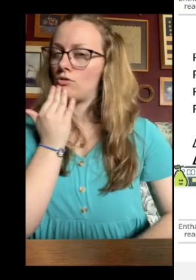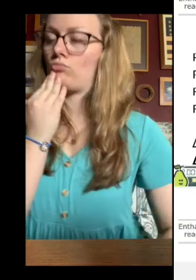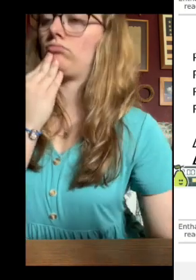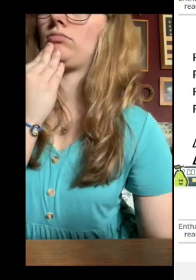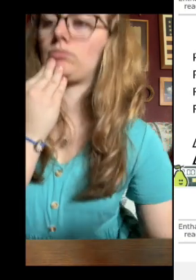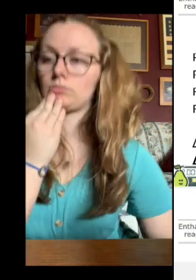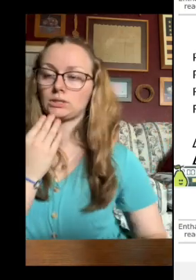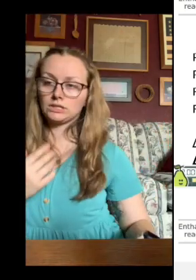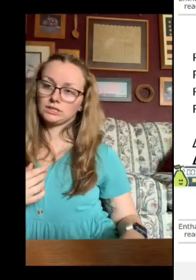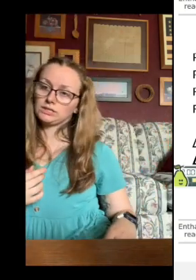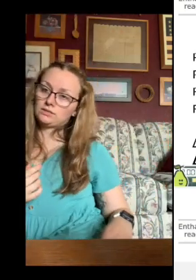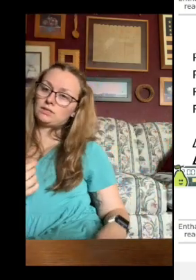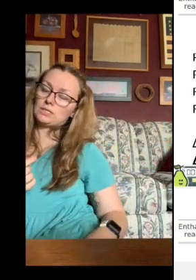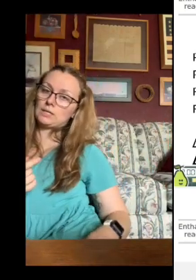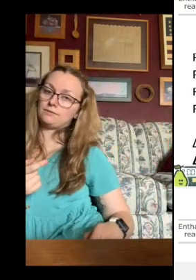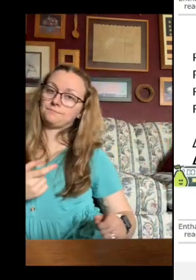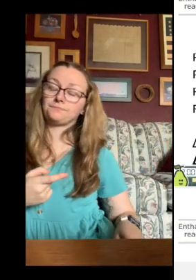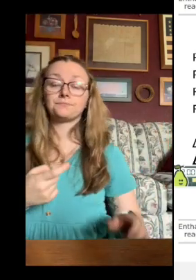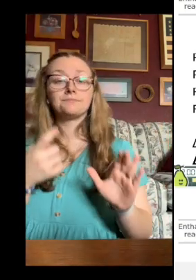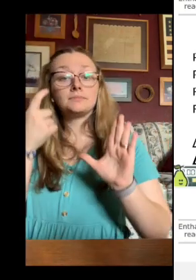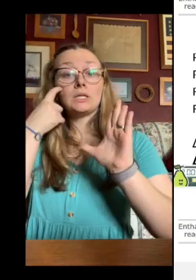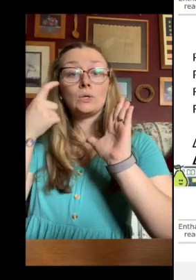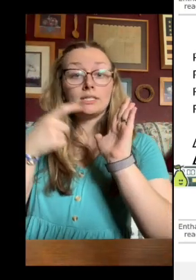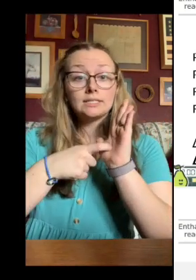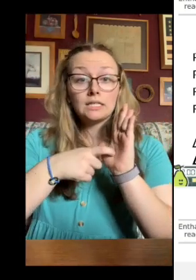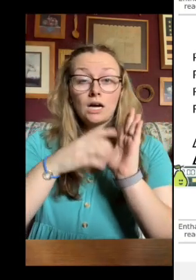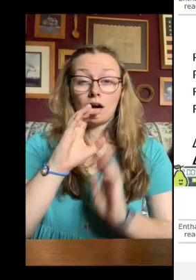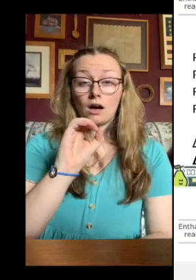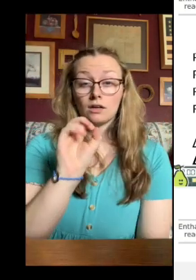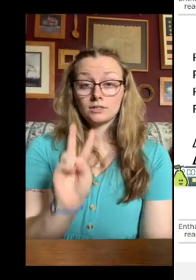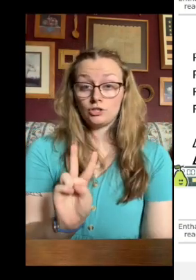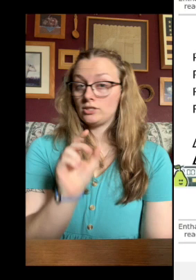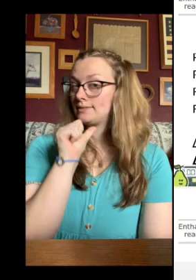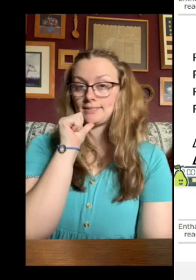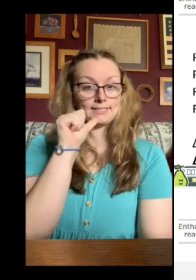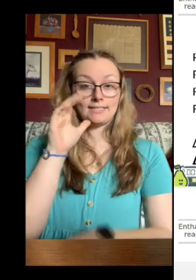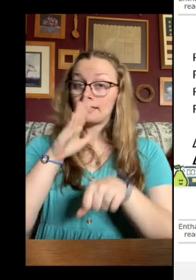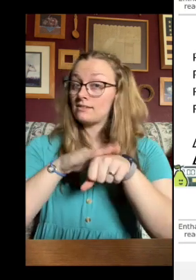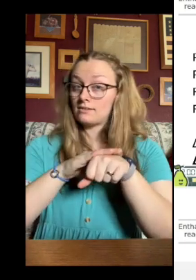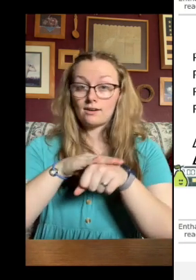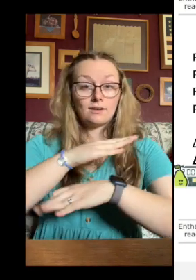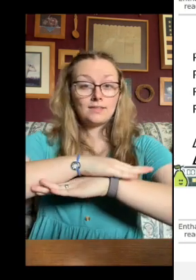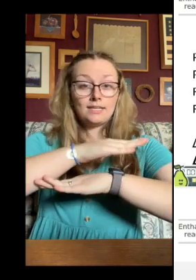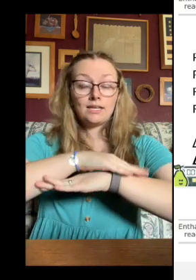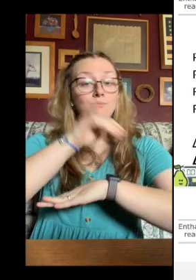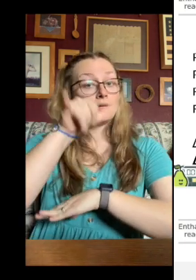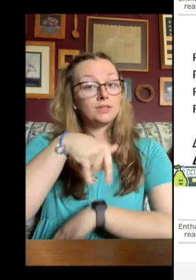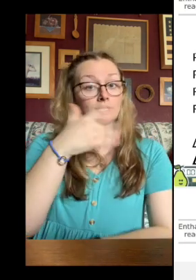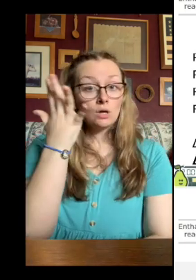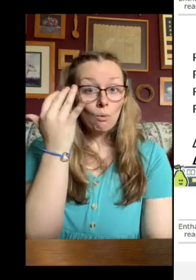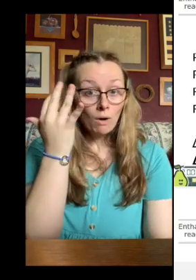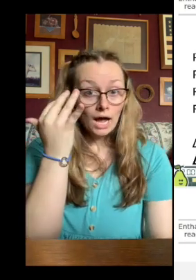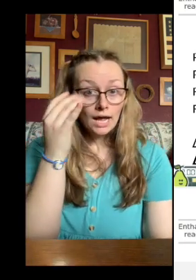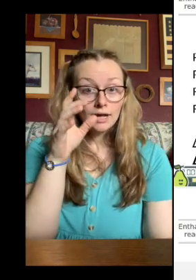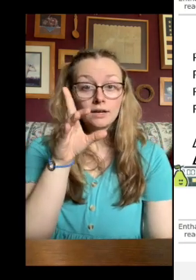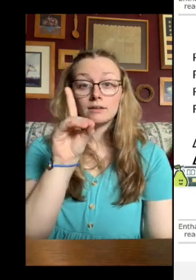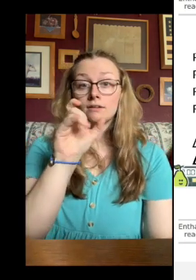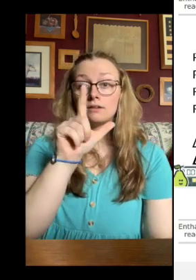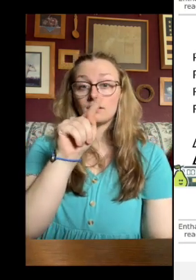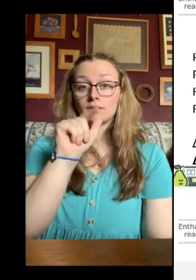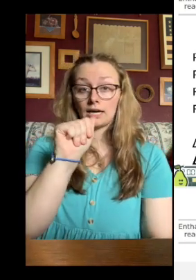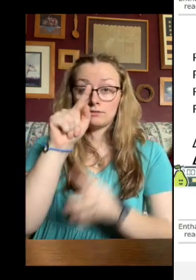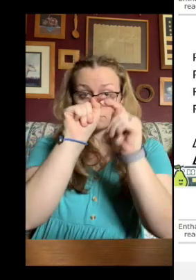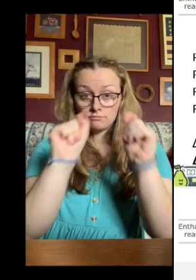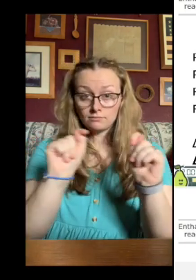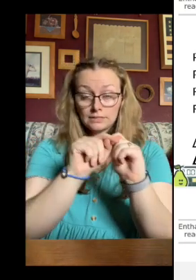oxygen is not on the table. That's because its delta H value is 0.